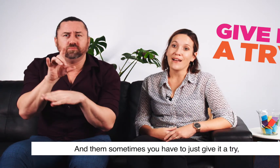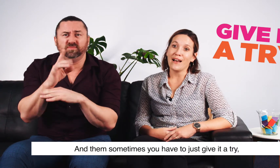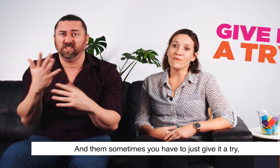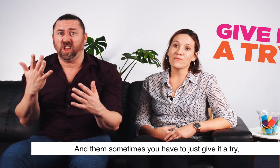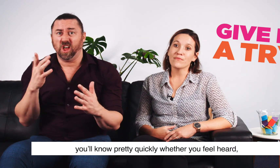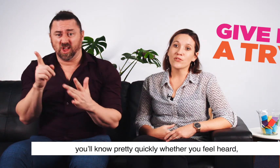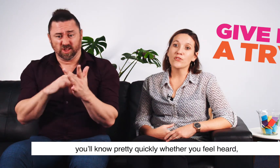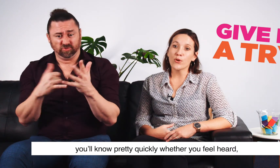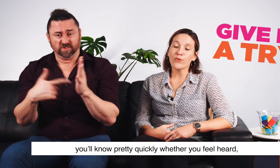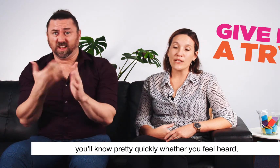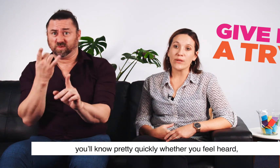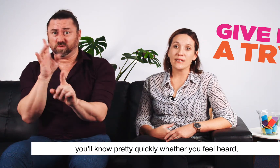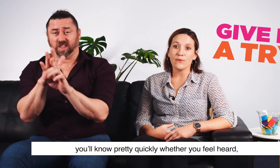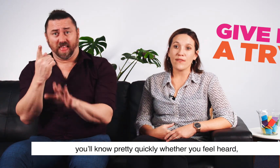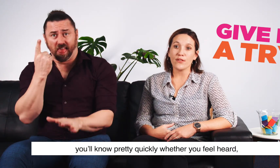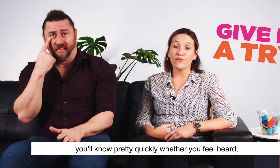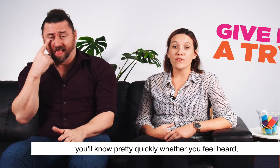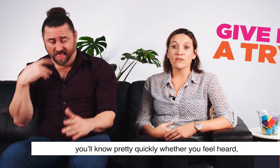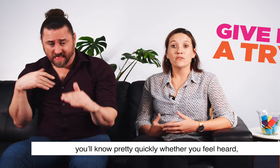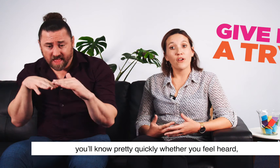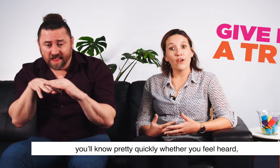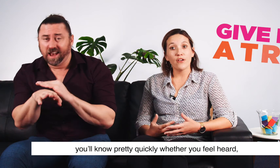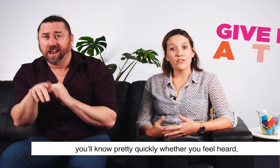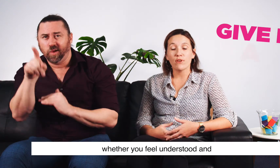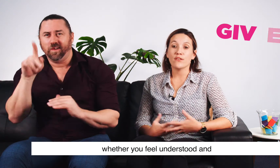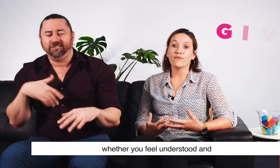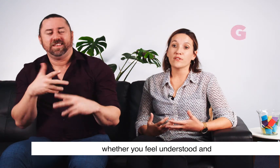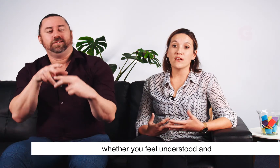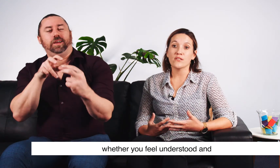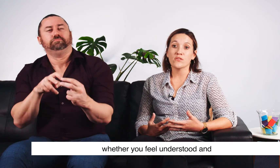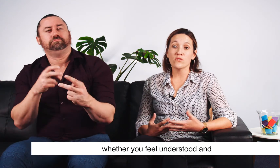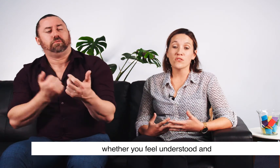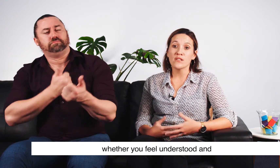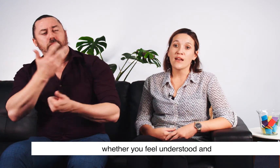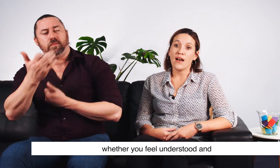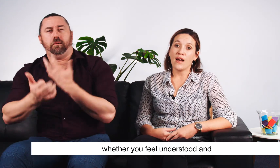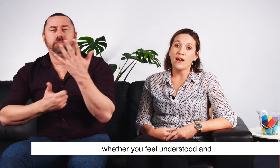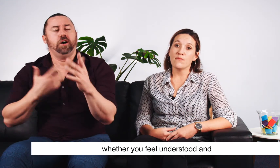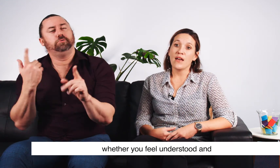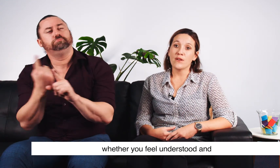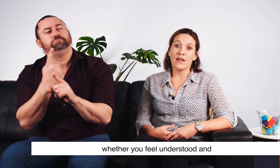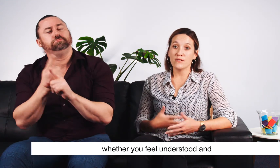try. You'll know pretty quickly whether you feel heard, whether you feel understood,